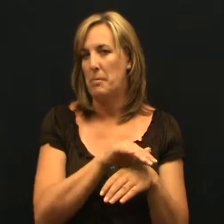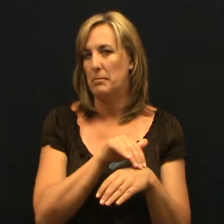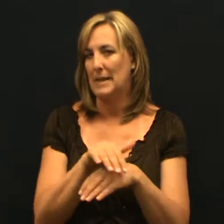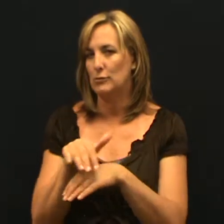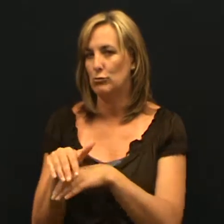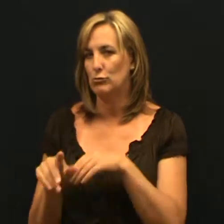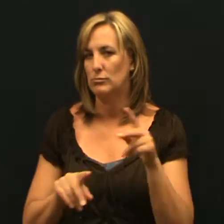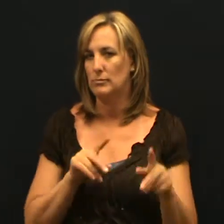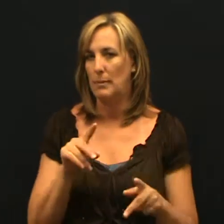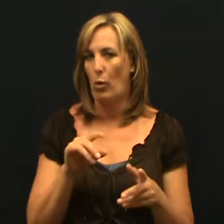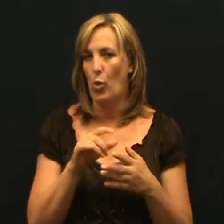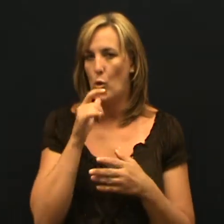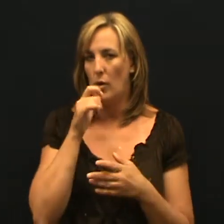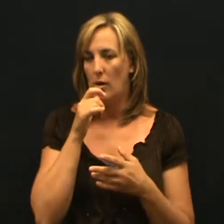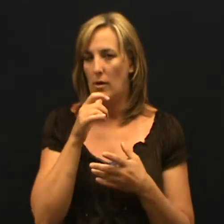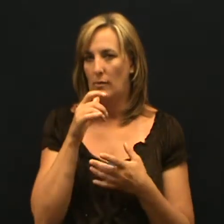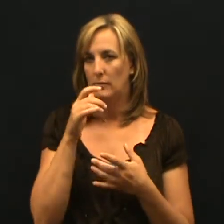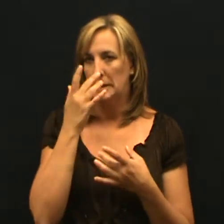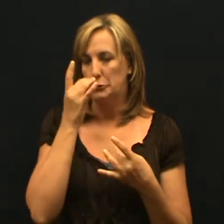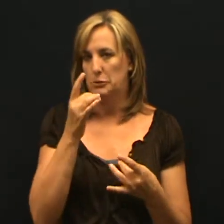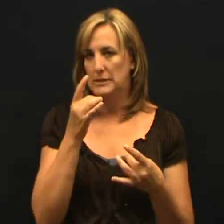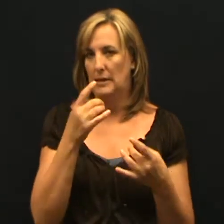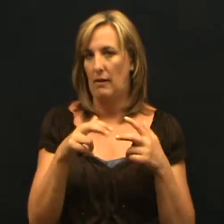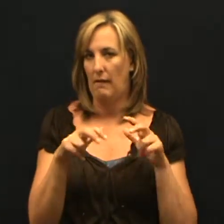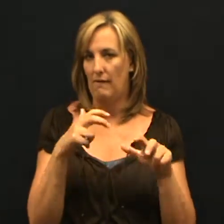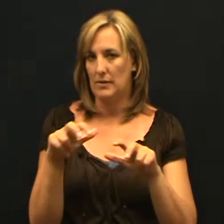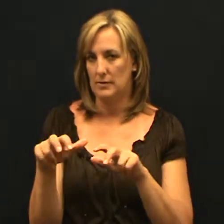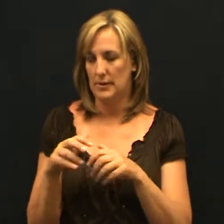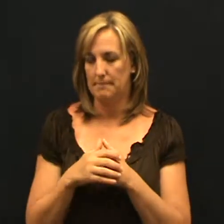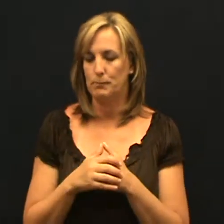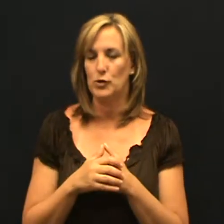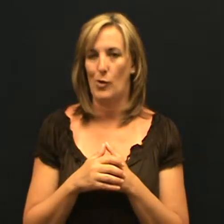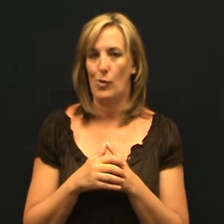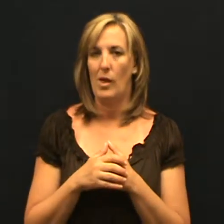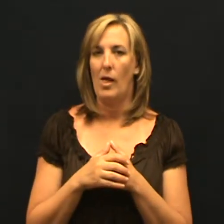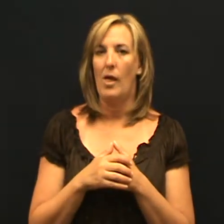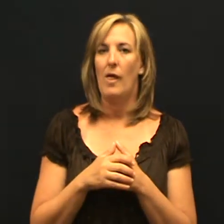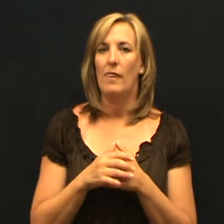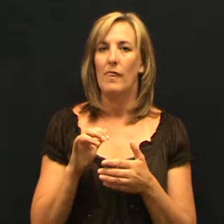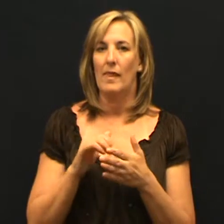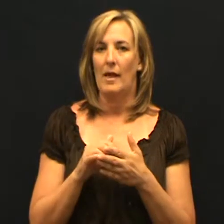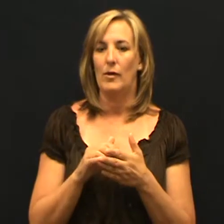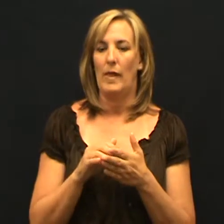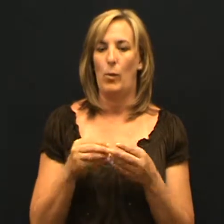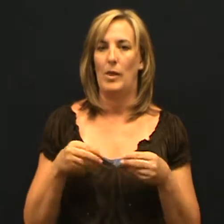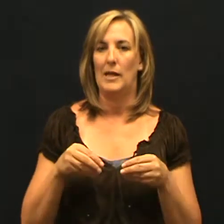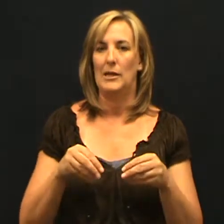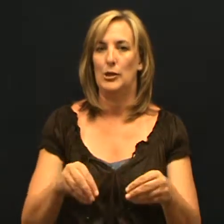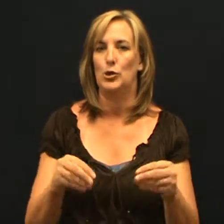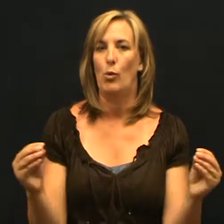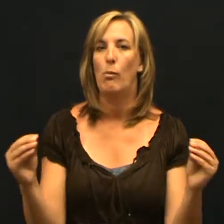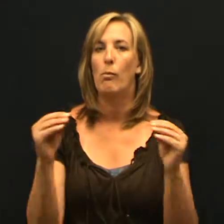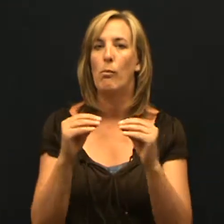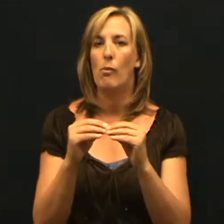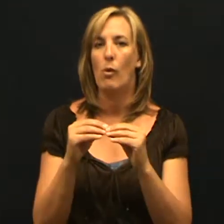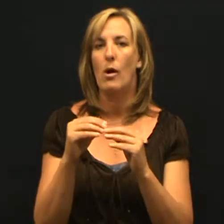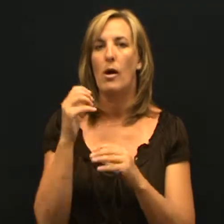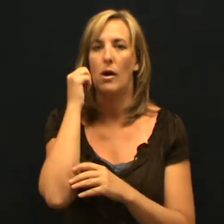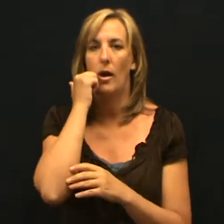dividend using common stock by issuing additional shares of common stock. And when they do that, that's called